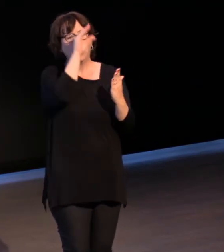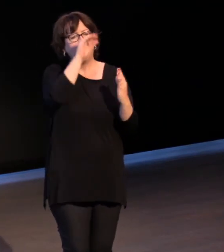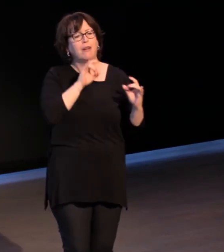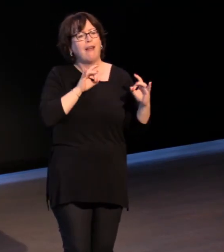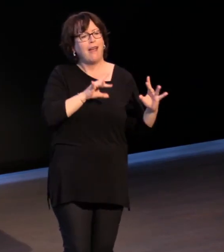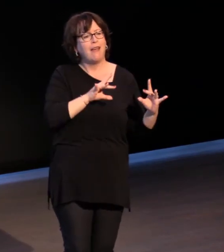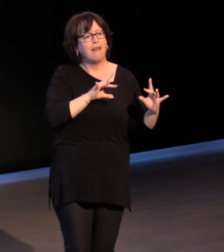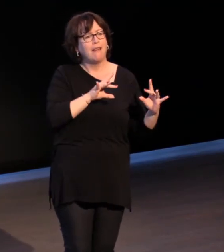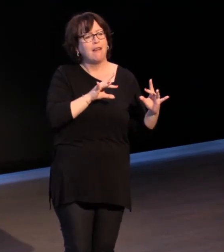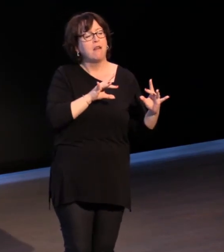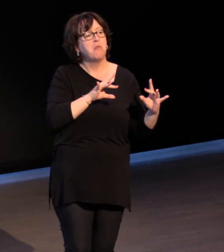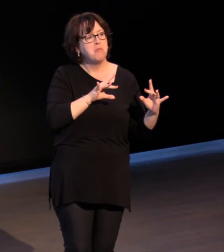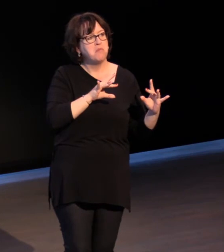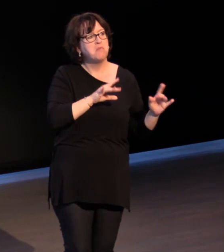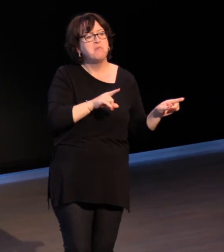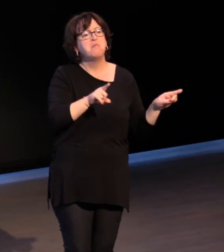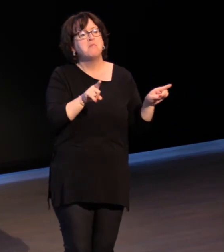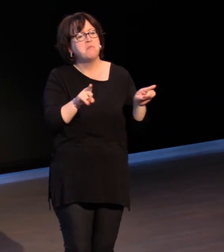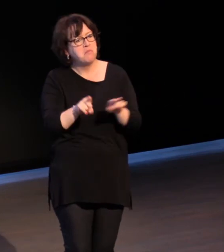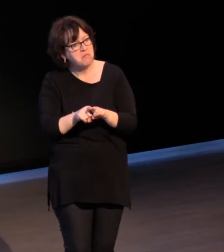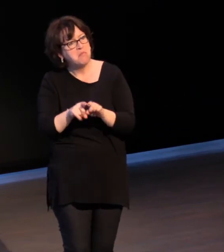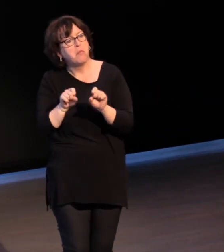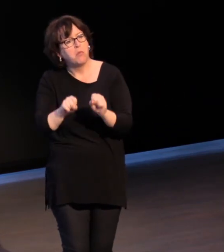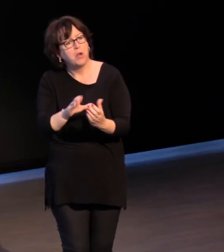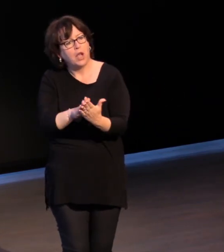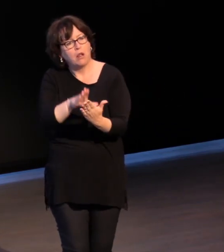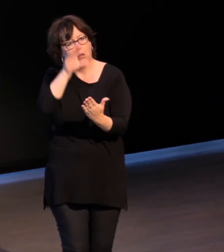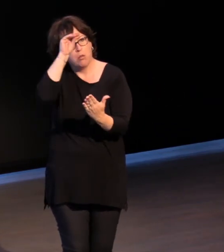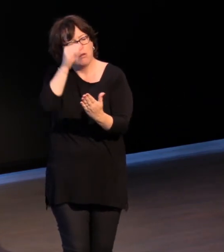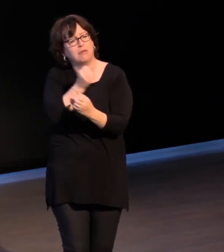we can also learn love and peace.